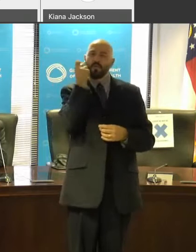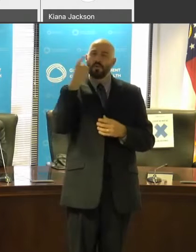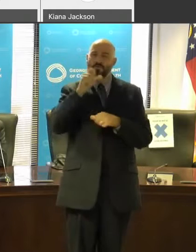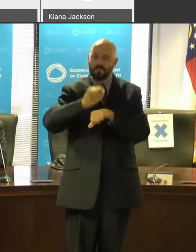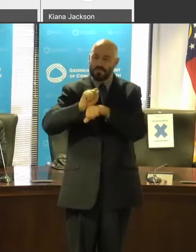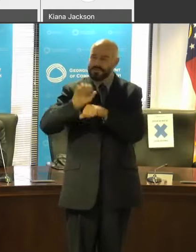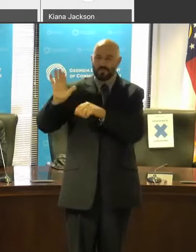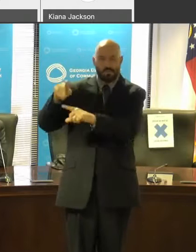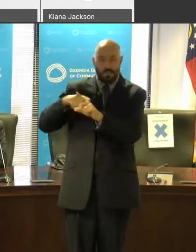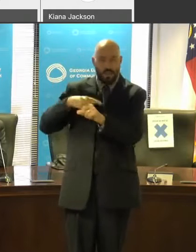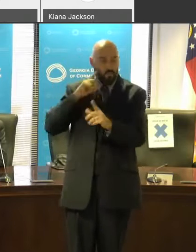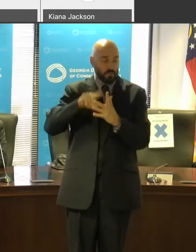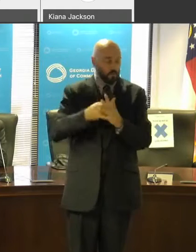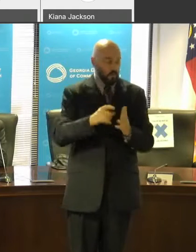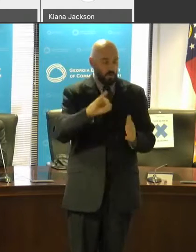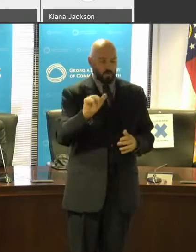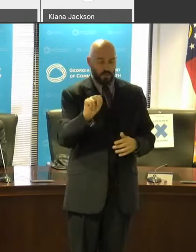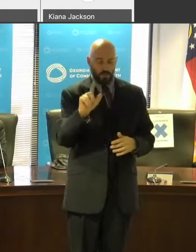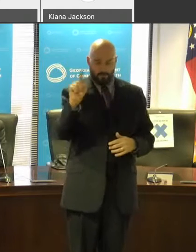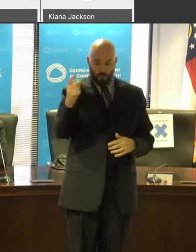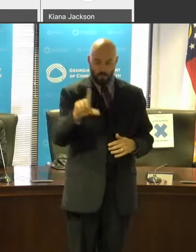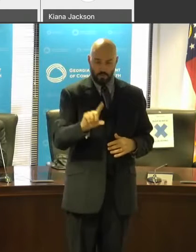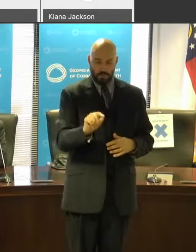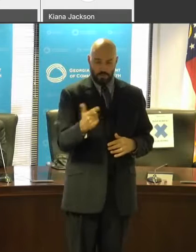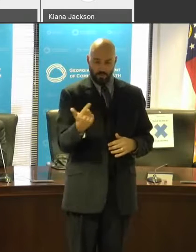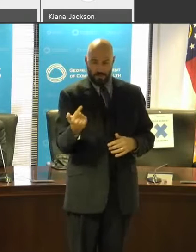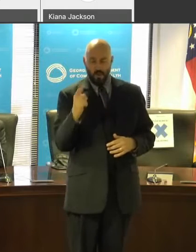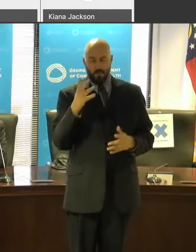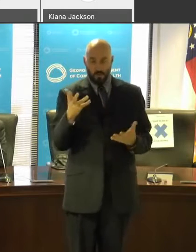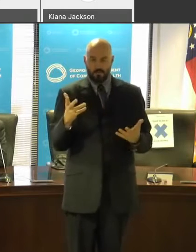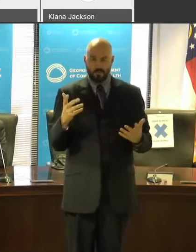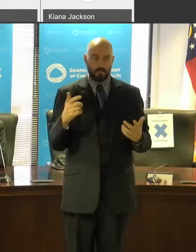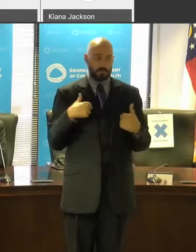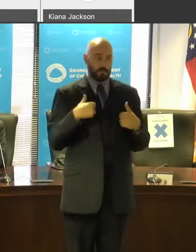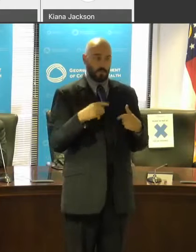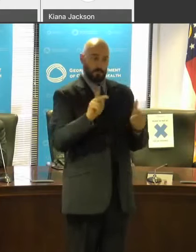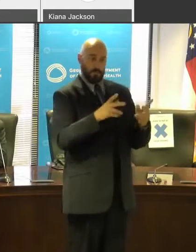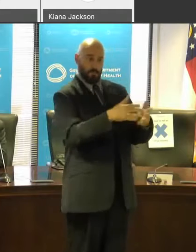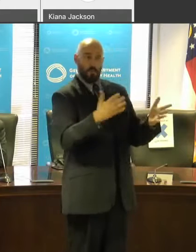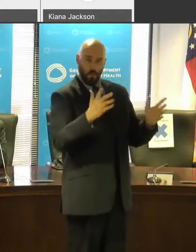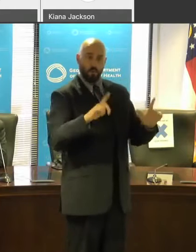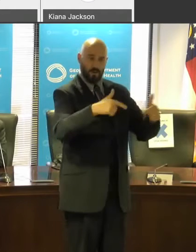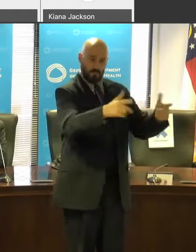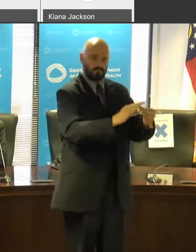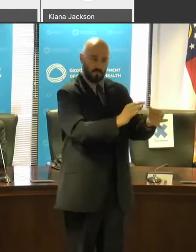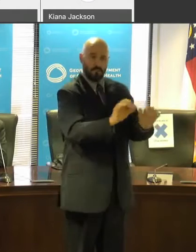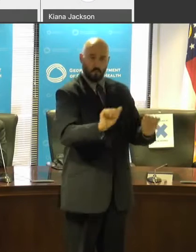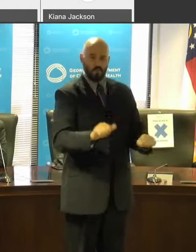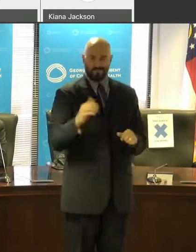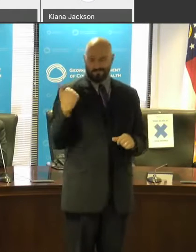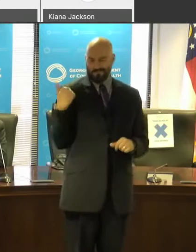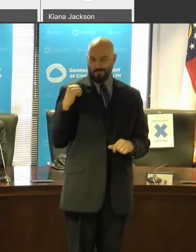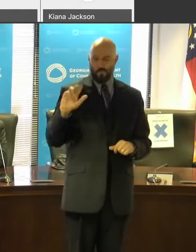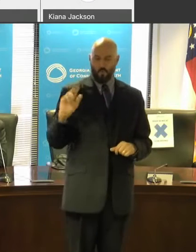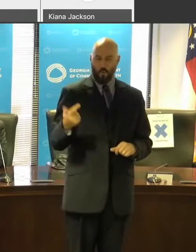January 1, 2021. Opportunities for public comments were held on August the 18th. Written comments were